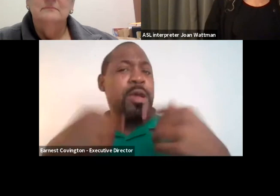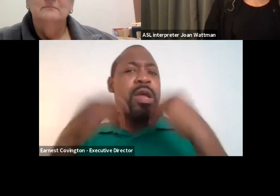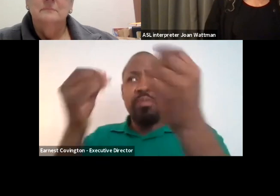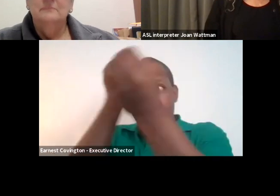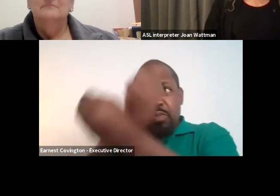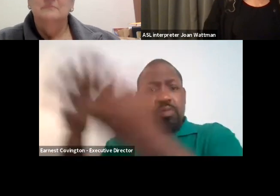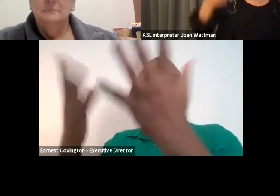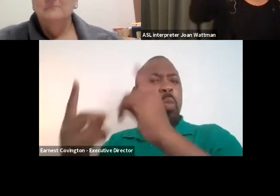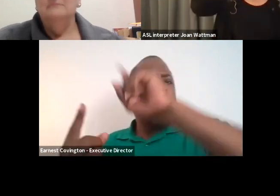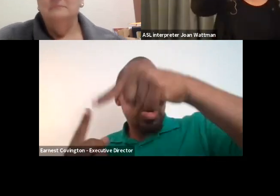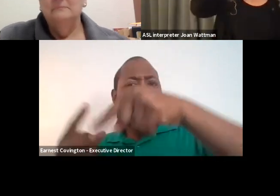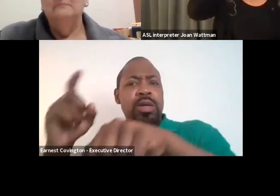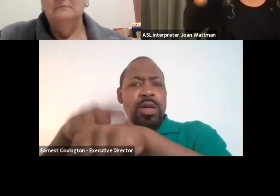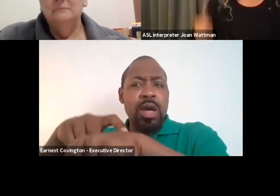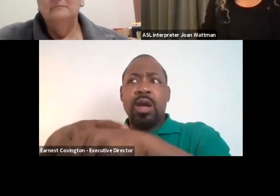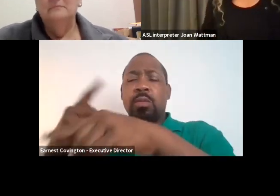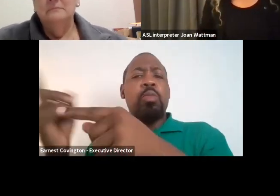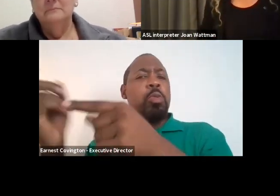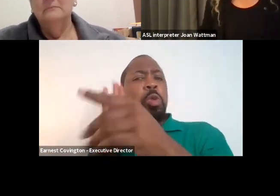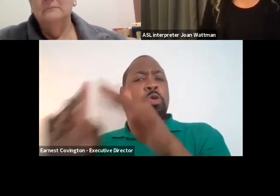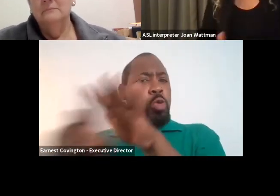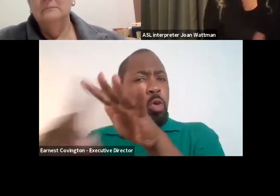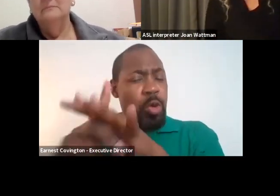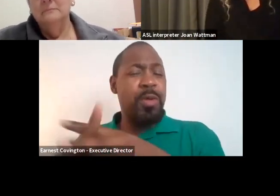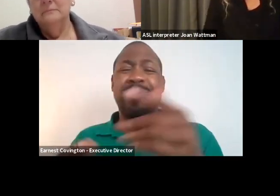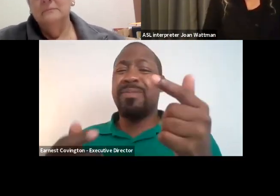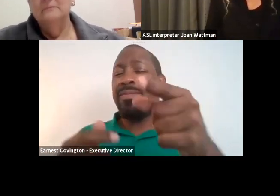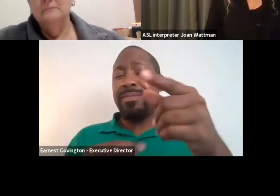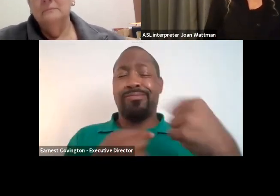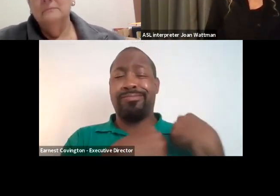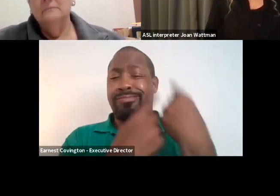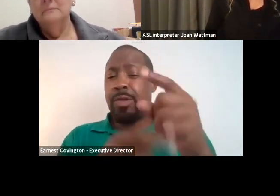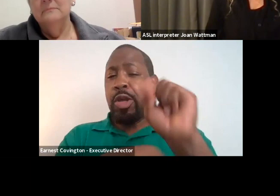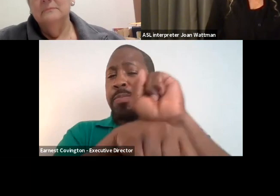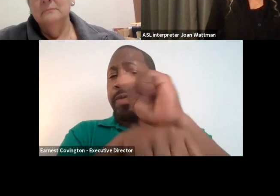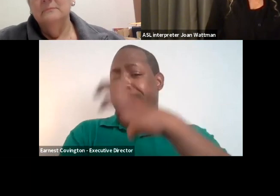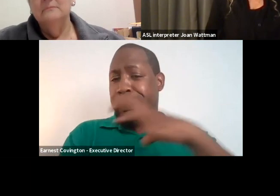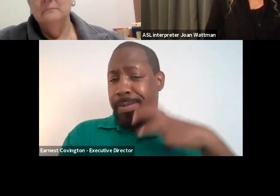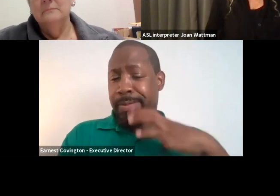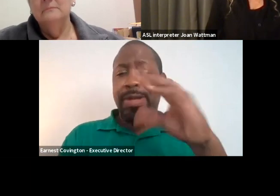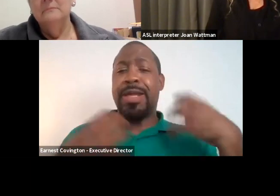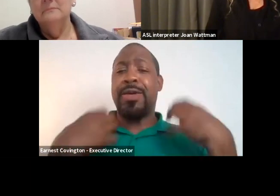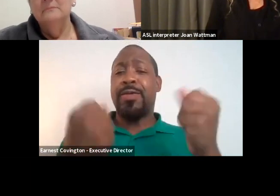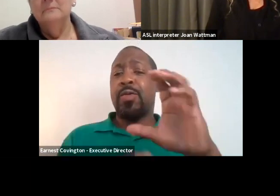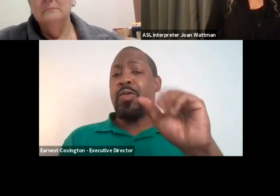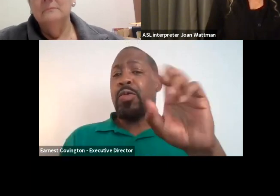could work on that. We could get the date out. We could make sure that people are aware of it. And,